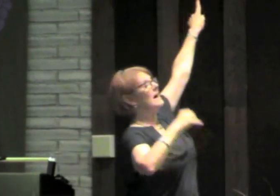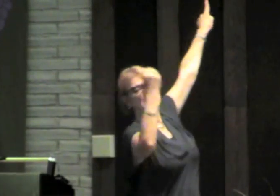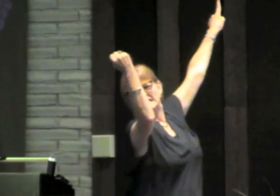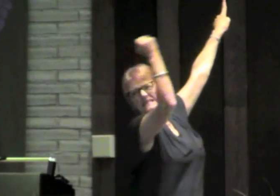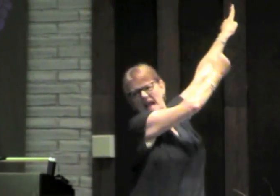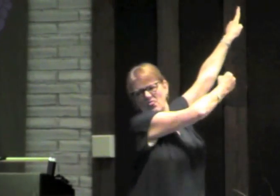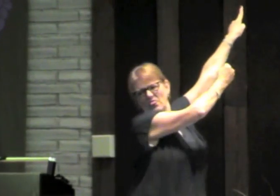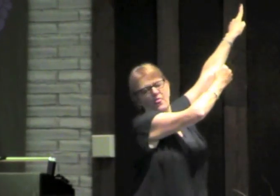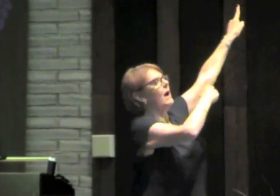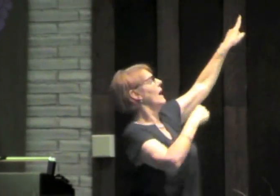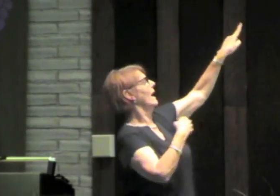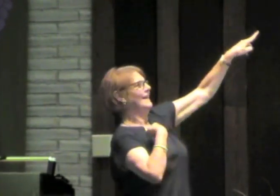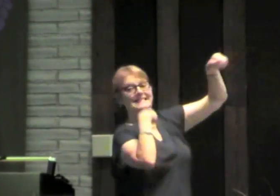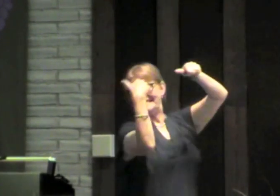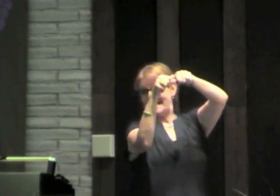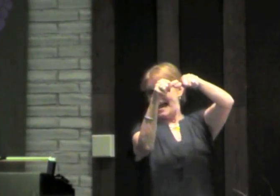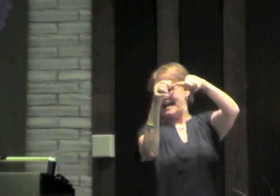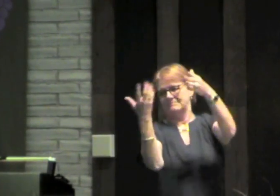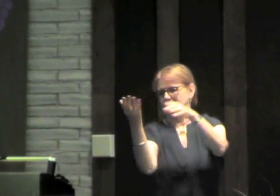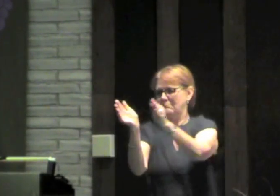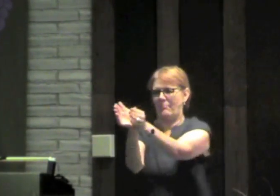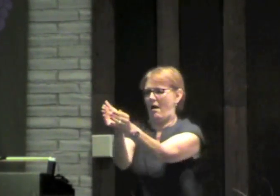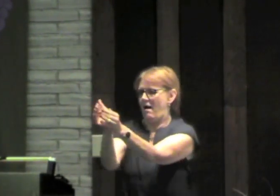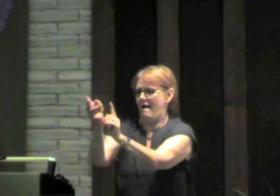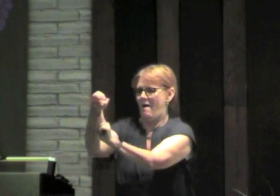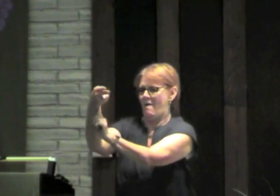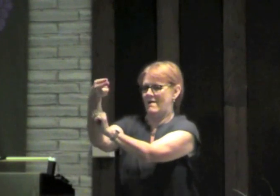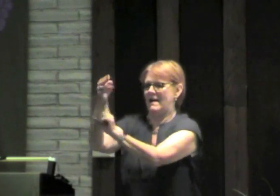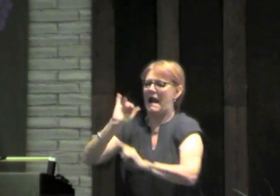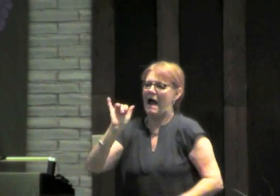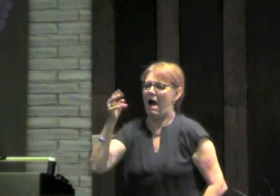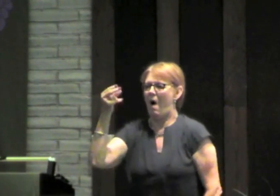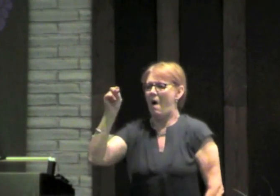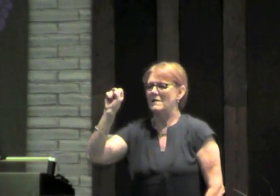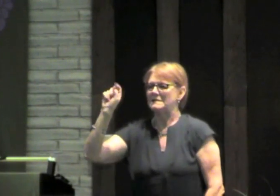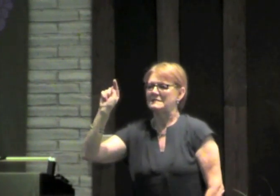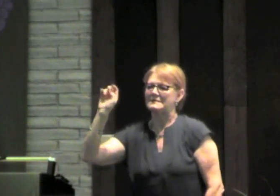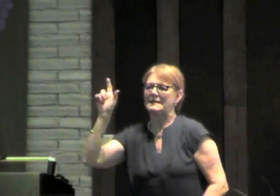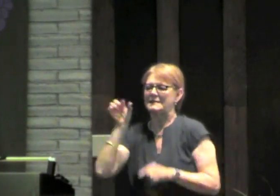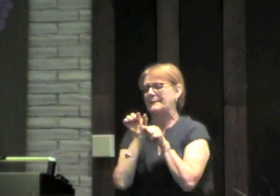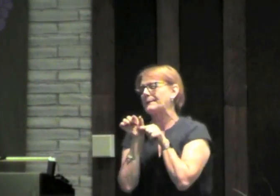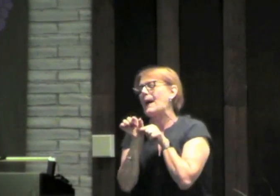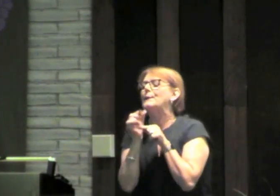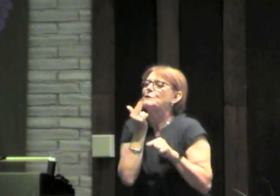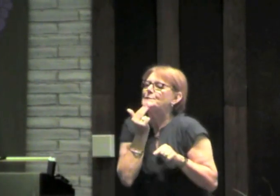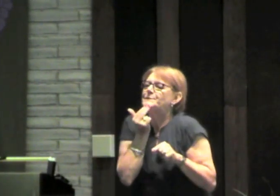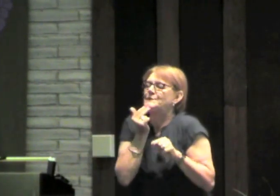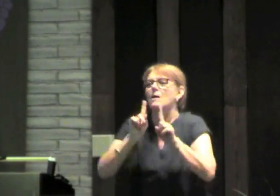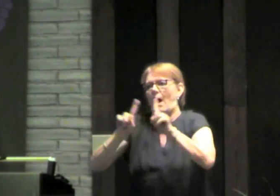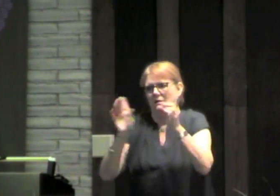Now the airport is clear on the south part of Tel Aviv, and we stayed in a very tiny hotel. It was kind of like a hostel. It was